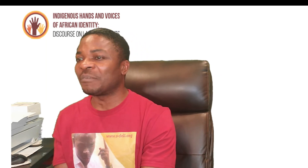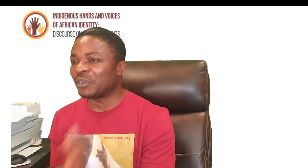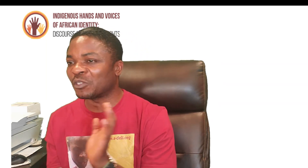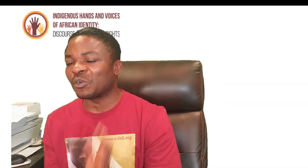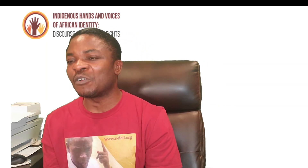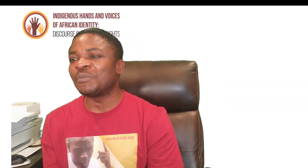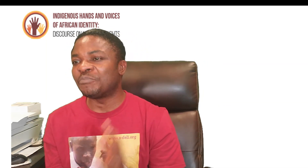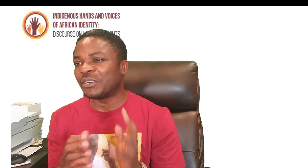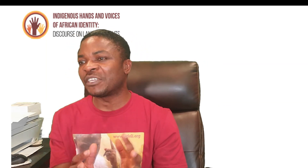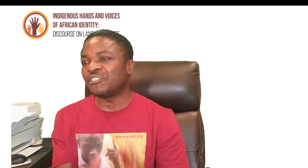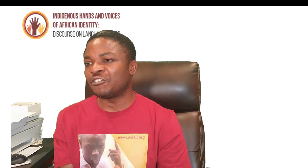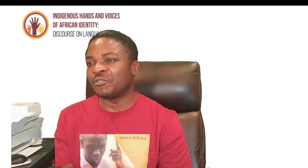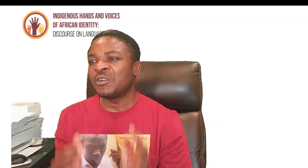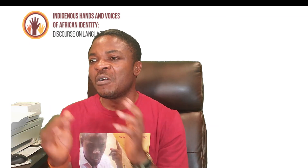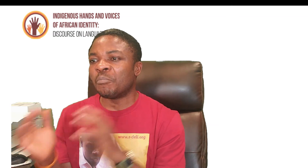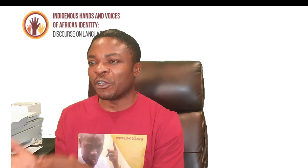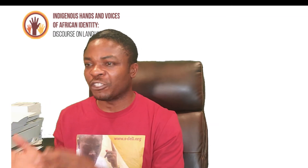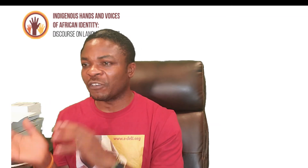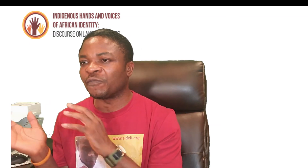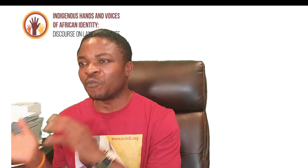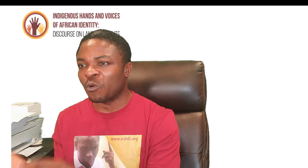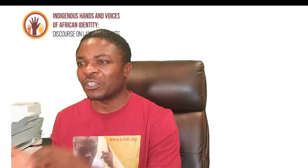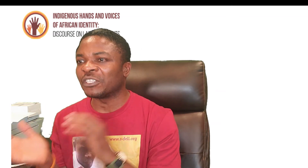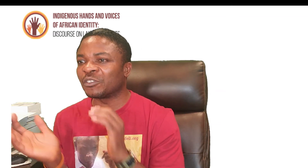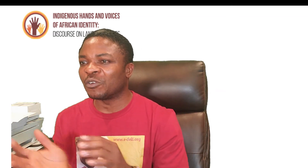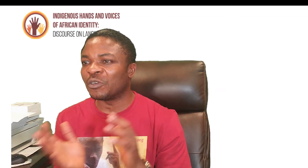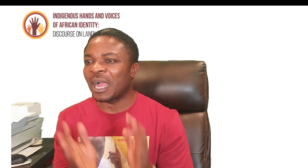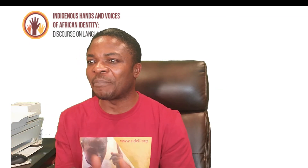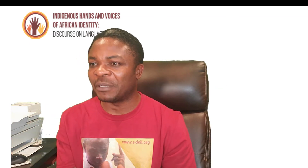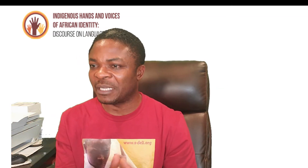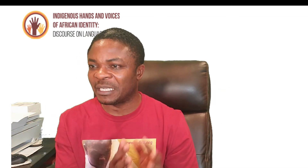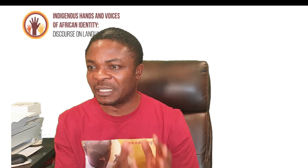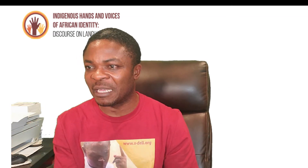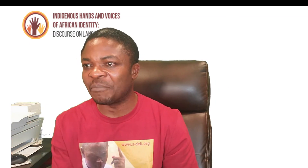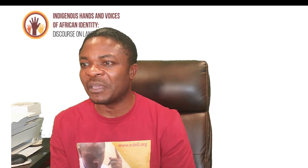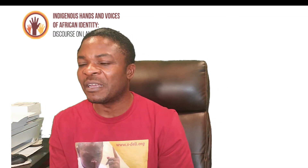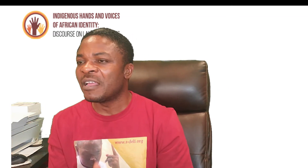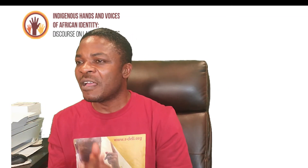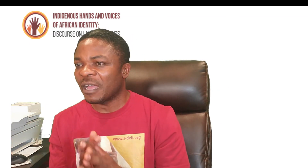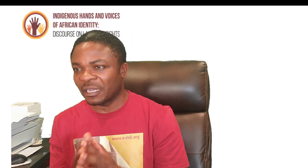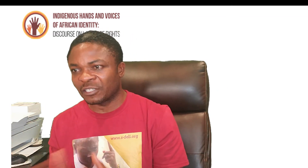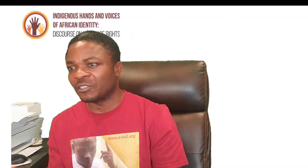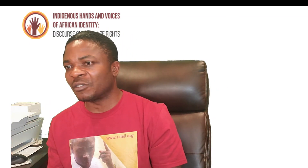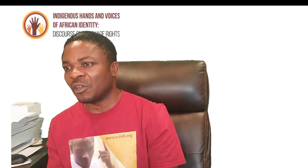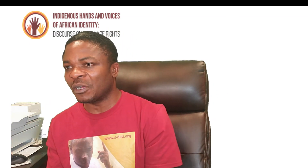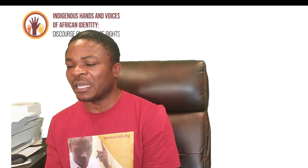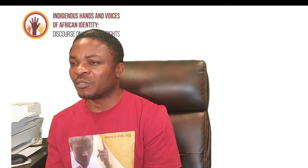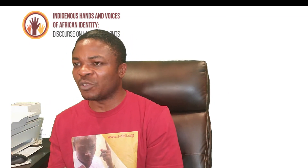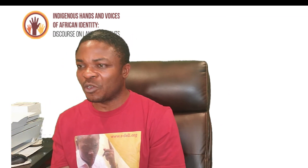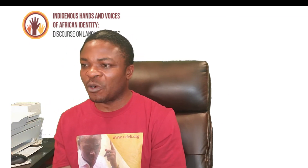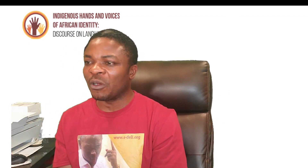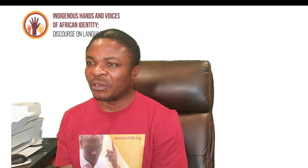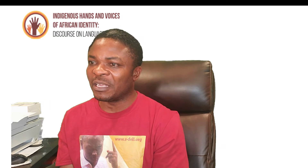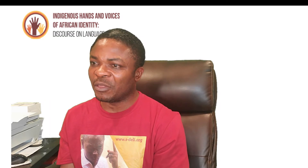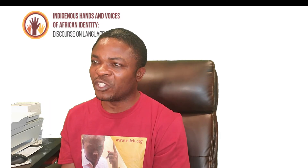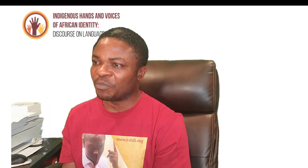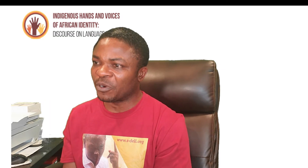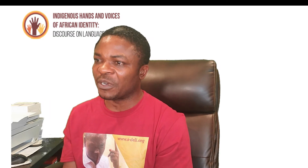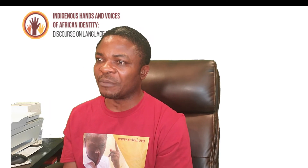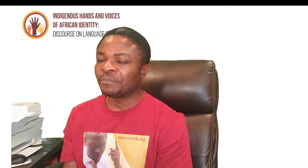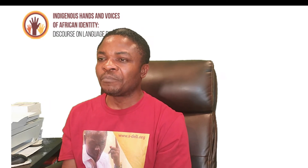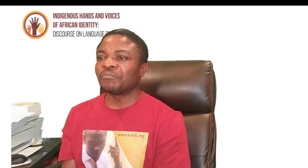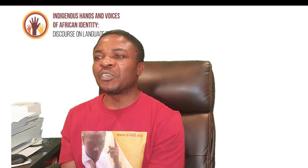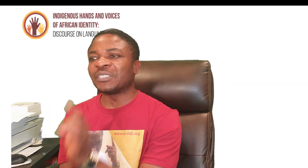sit tight because we're going to be bringing you much of what is going to happen in Zambia as long as we go on in